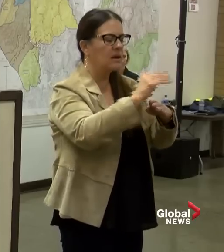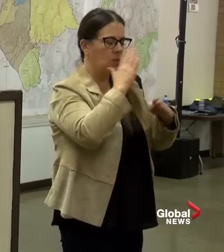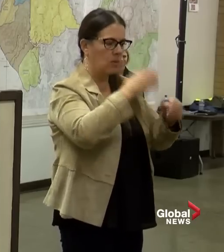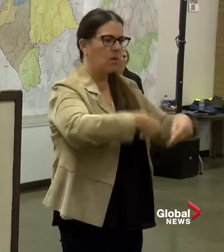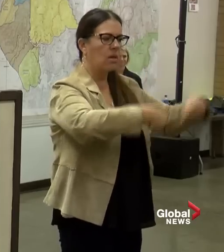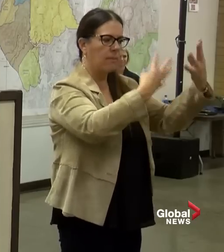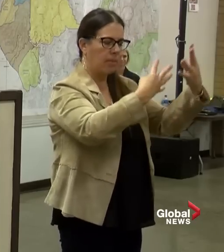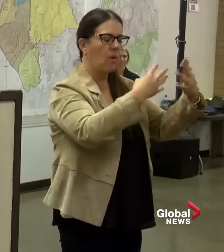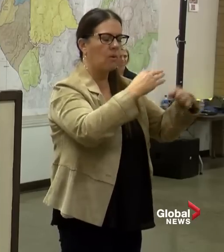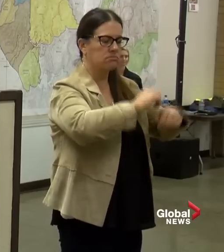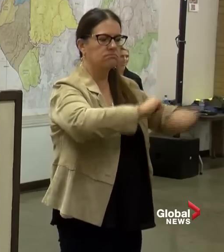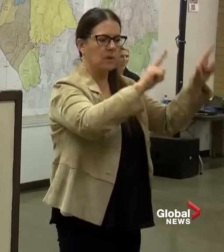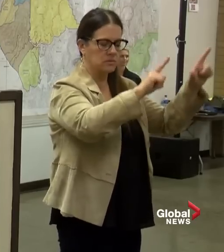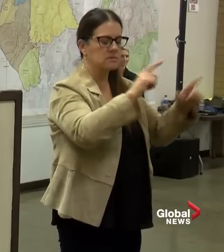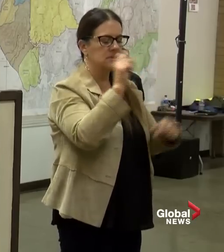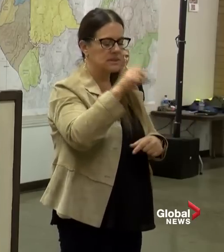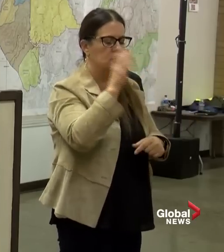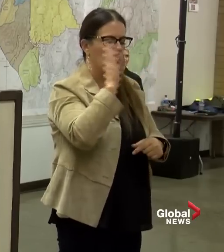there.